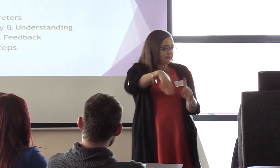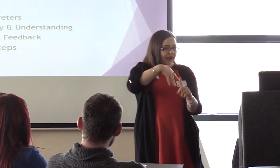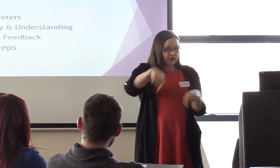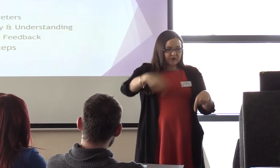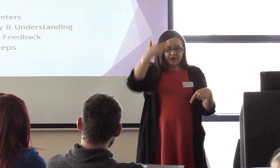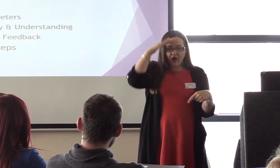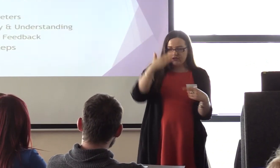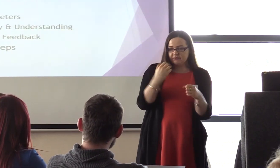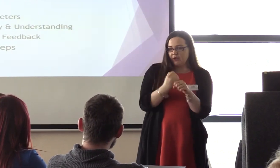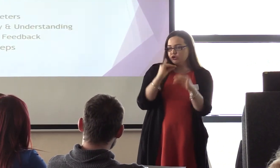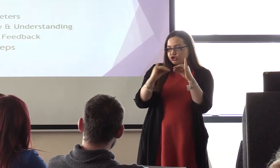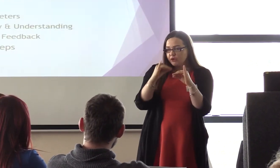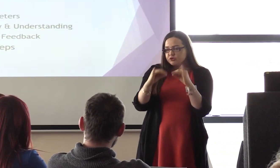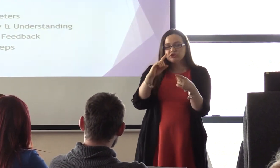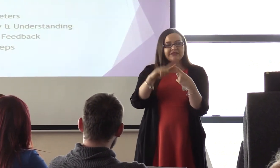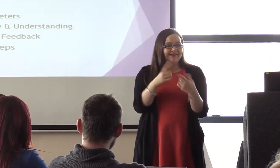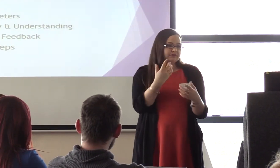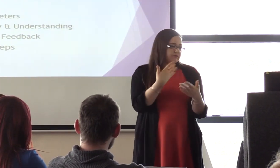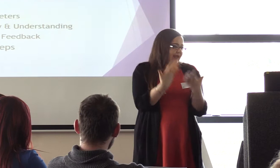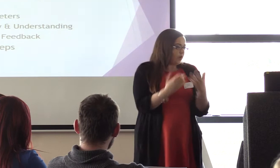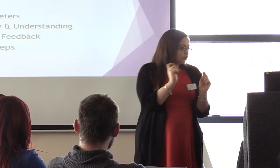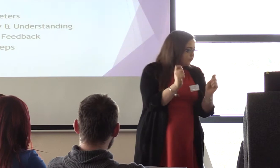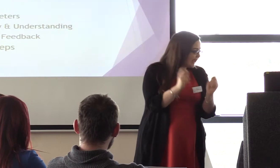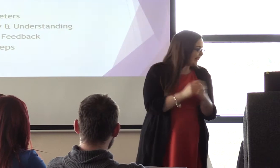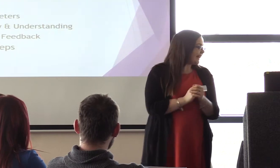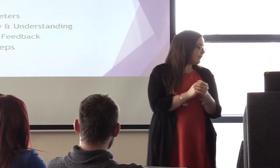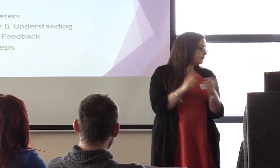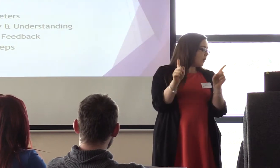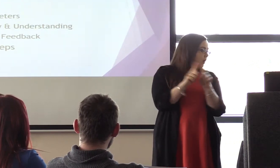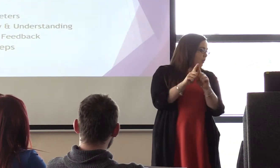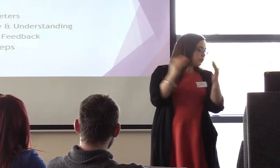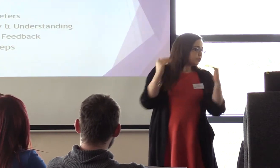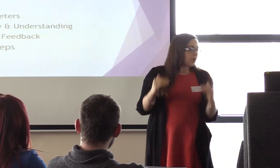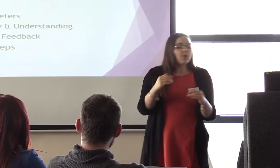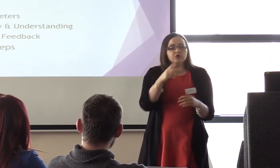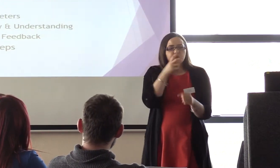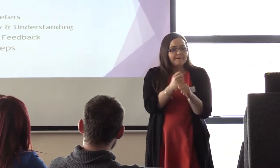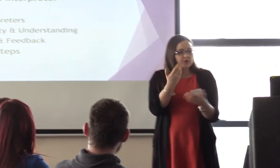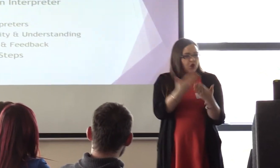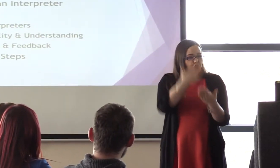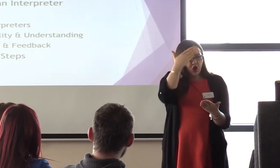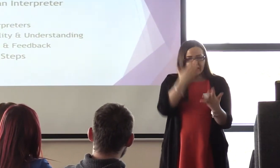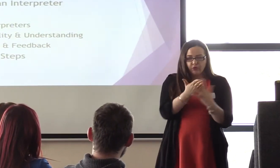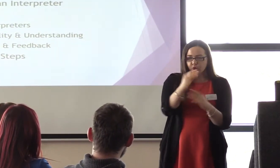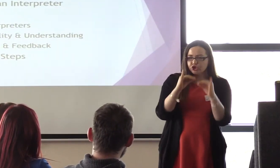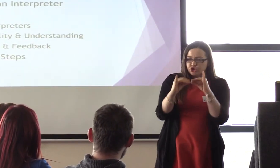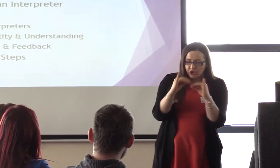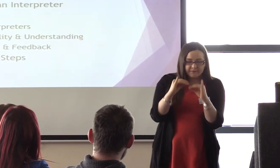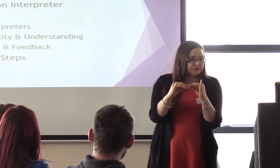So today I just want to give you a little bit of the background in relation to interpreting in Ireland and the training involved. Equally, I want to talk